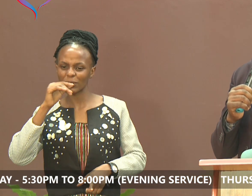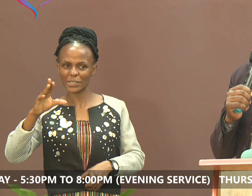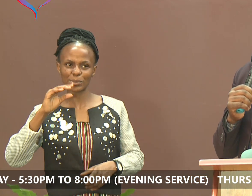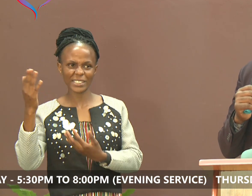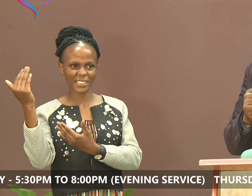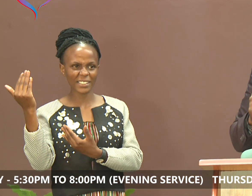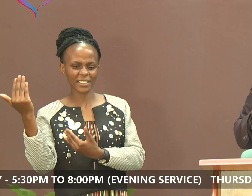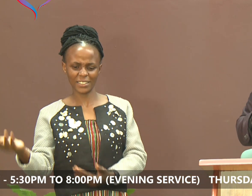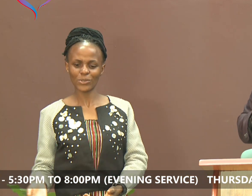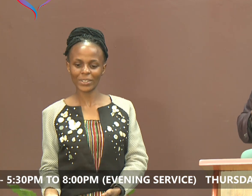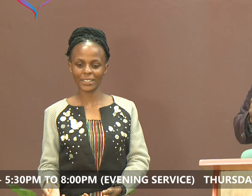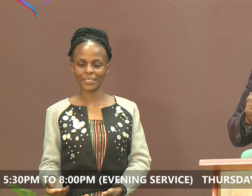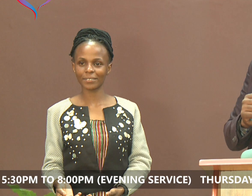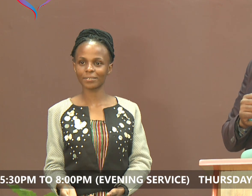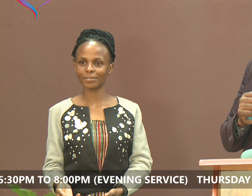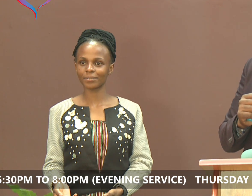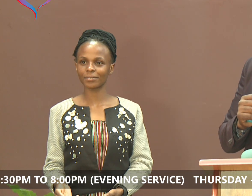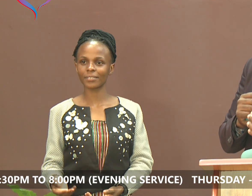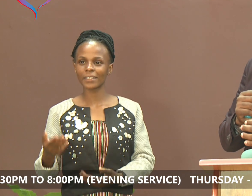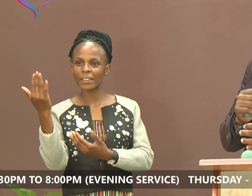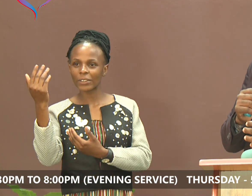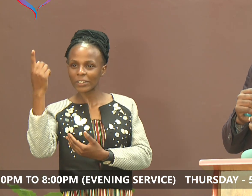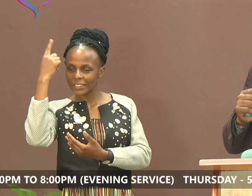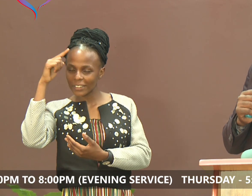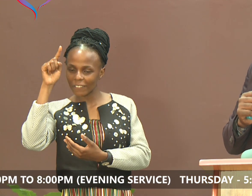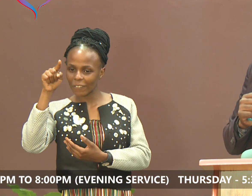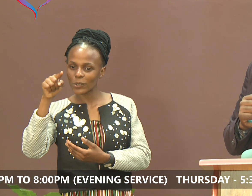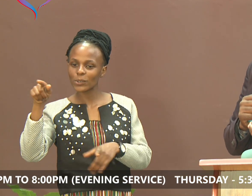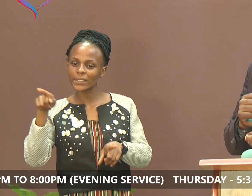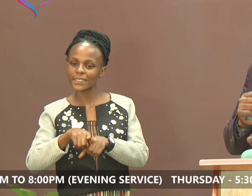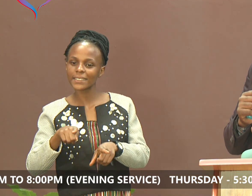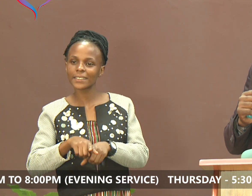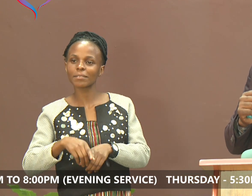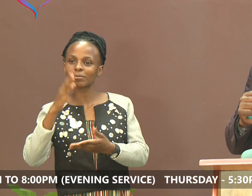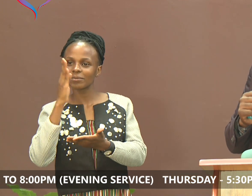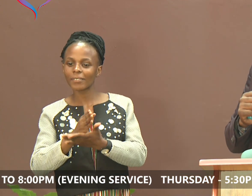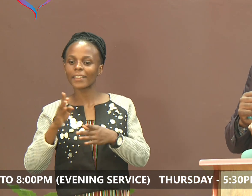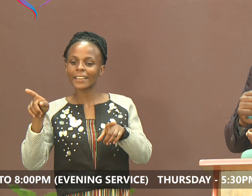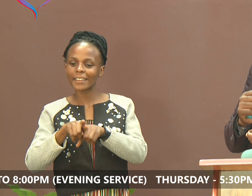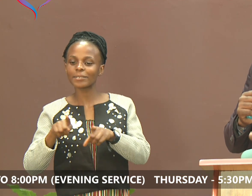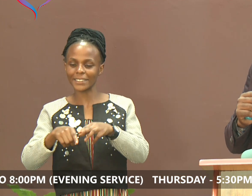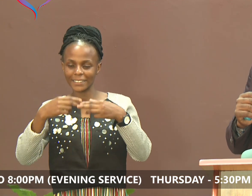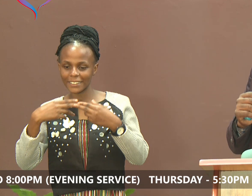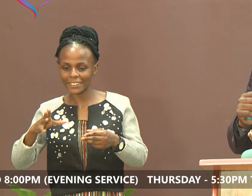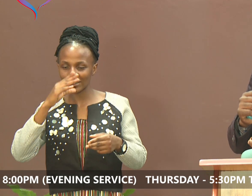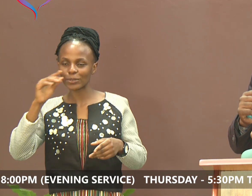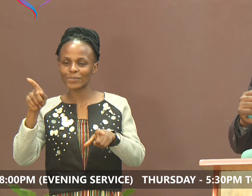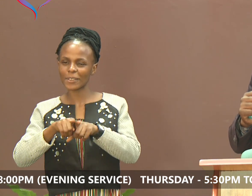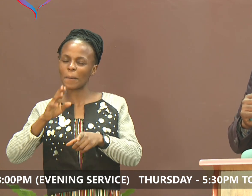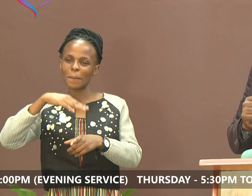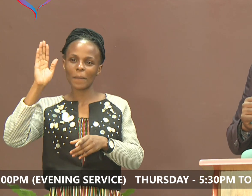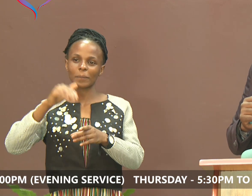Obedda byenjogere obifaako. Linda ko kalyaga nayo kuogeramu. Naye byenjogedde binakogera obifuddeko. So, ekivaamu bwe